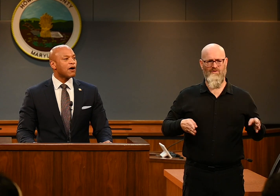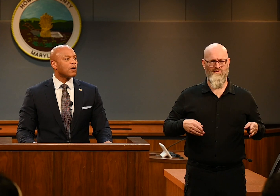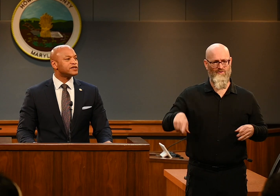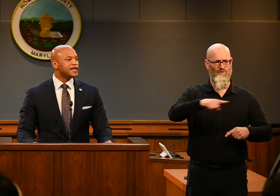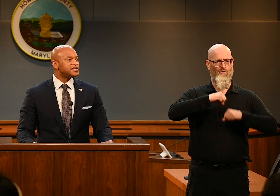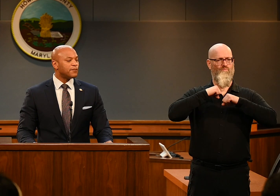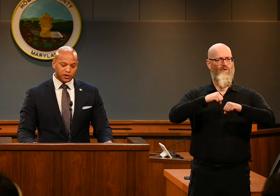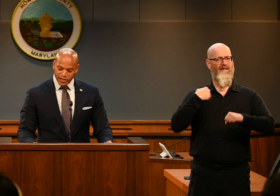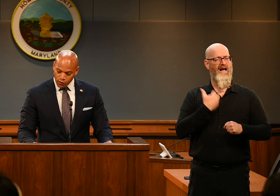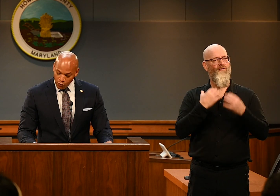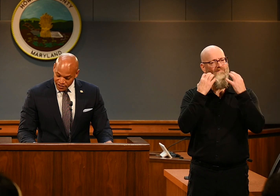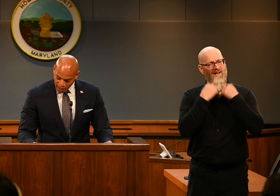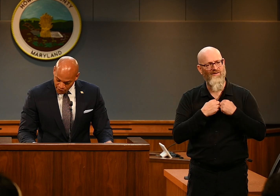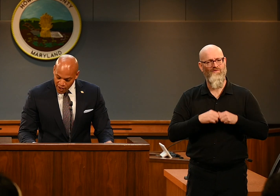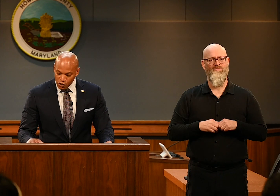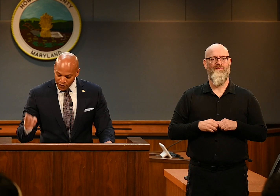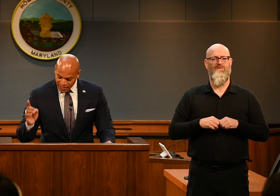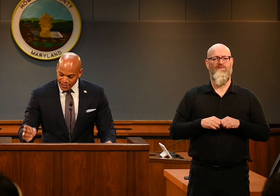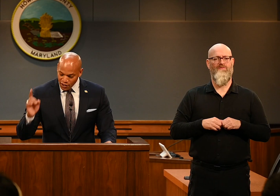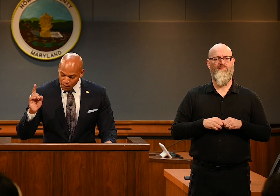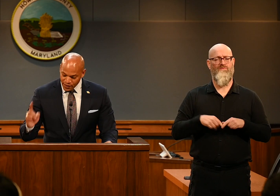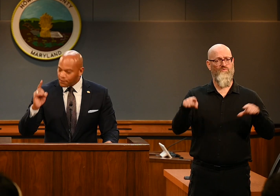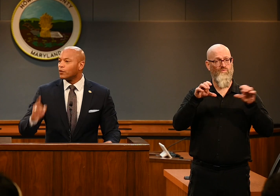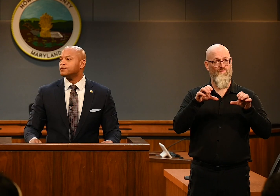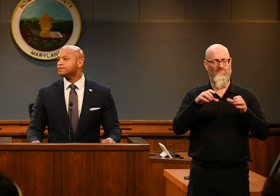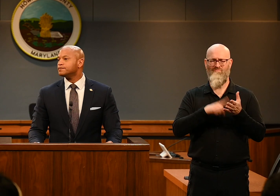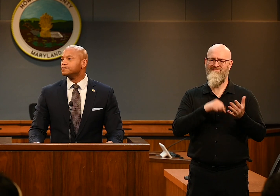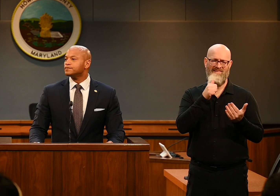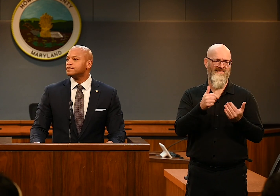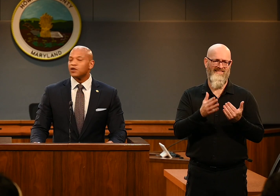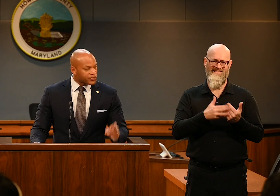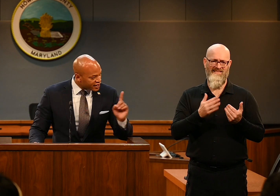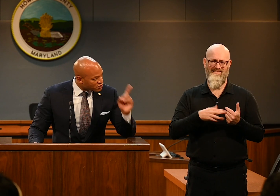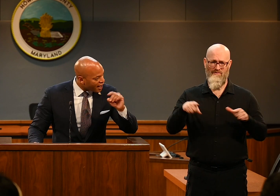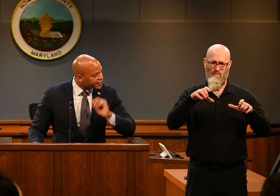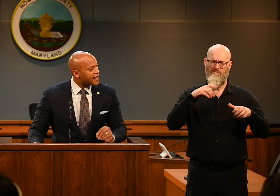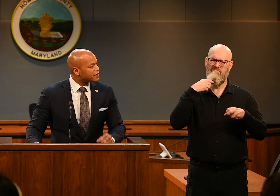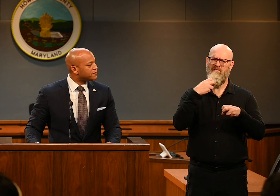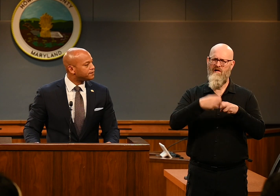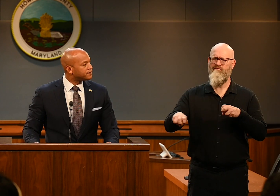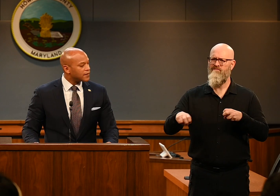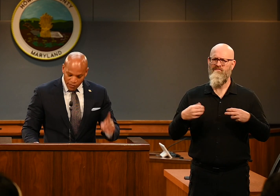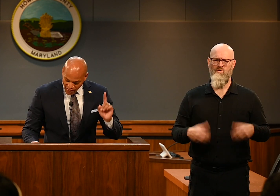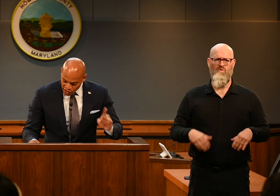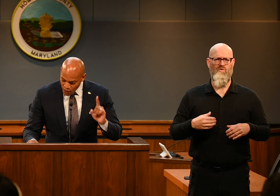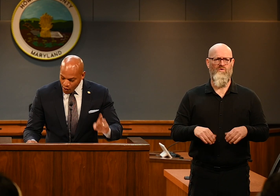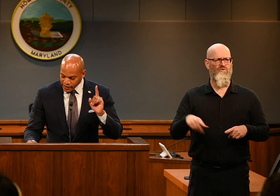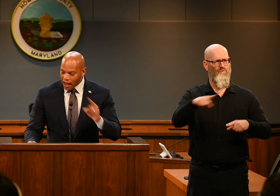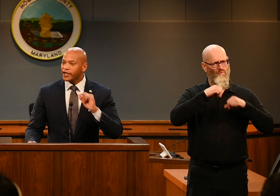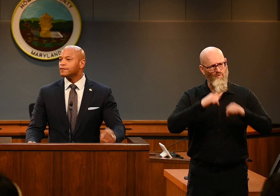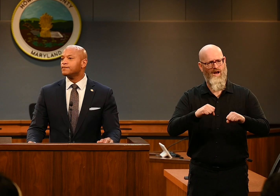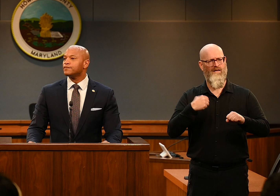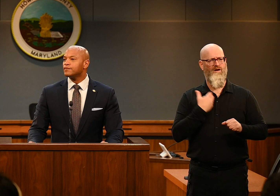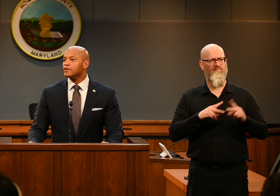did not what was easy, but you did what was tough. You protected our people. So thank you, County Executive. Thank you,